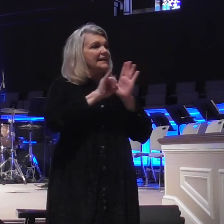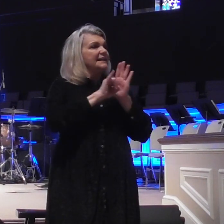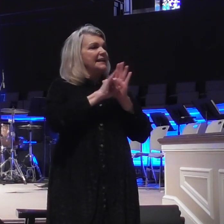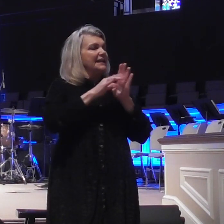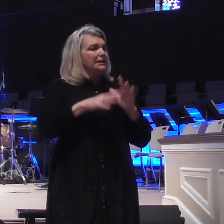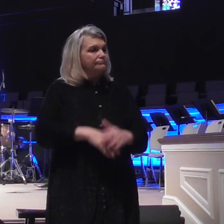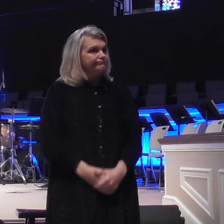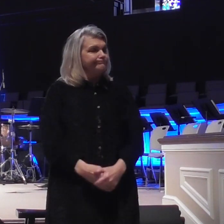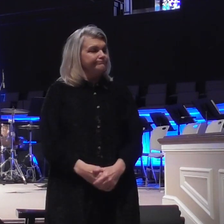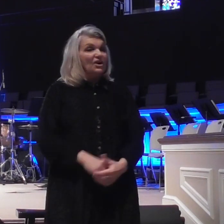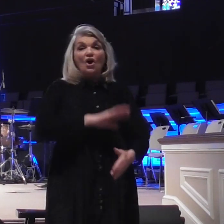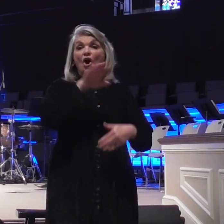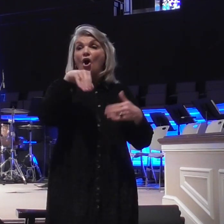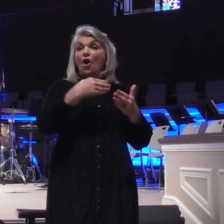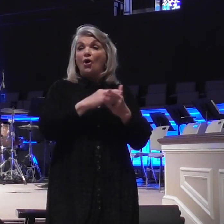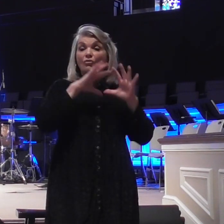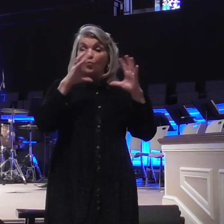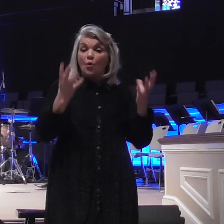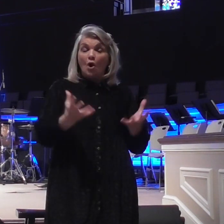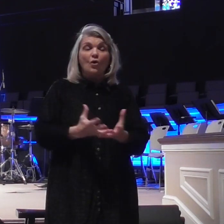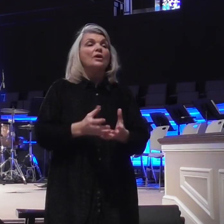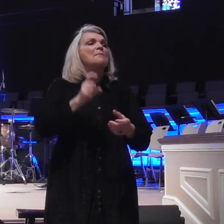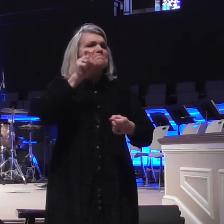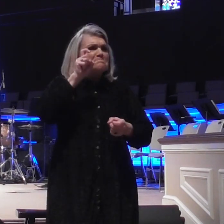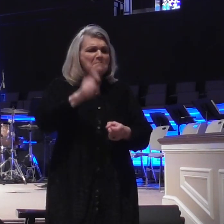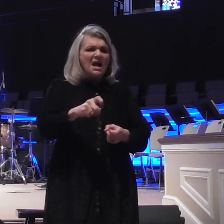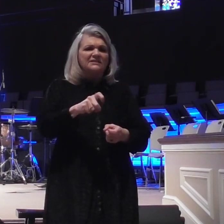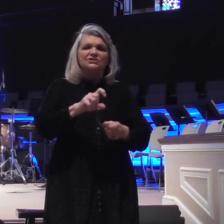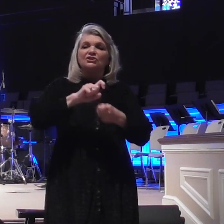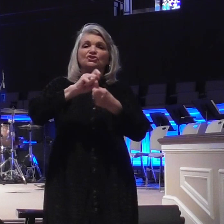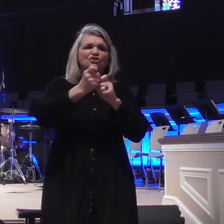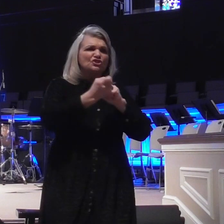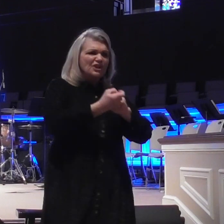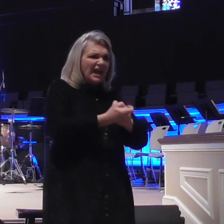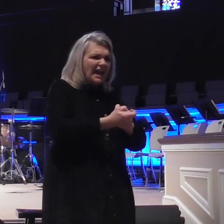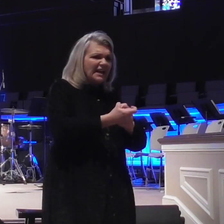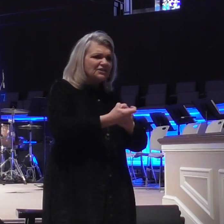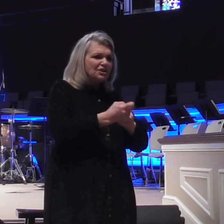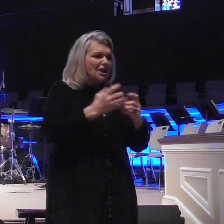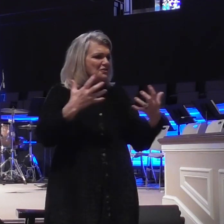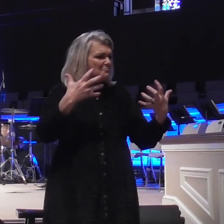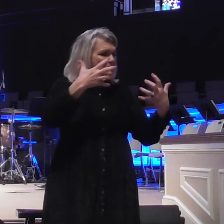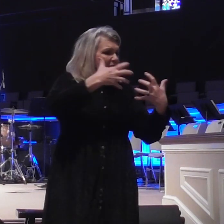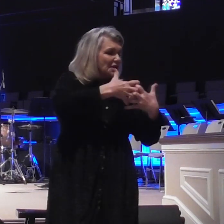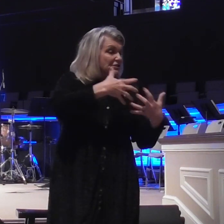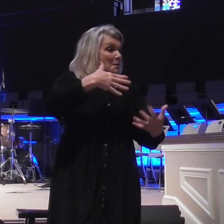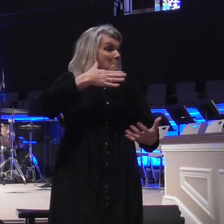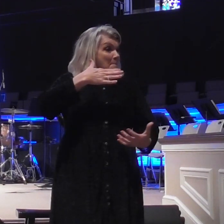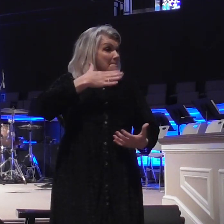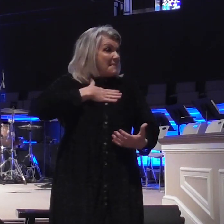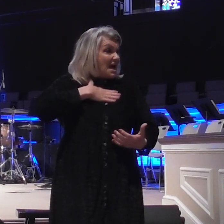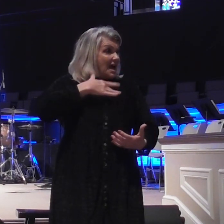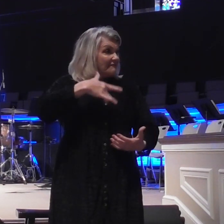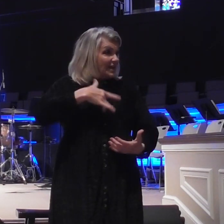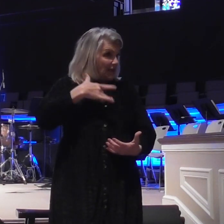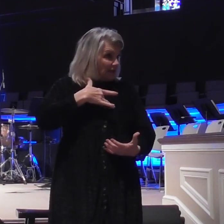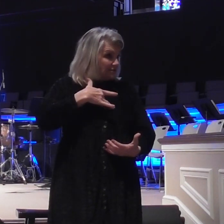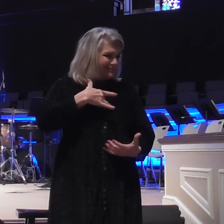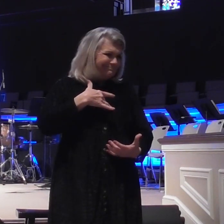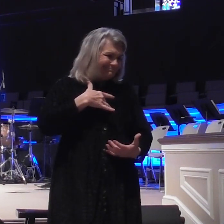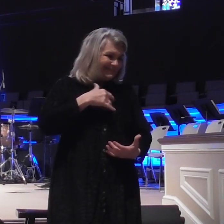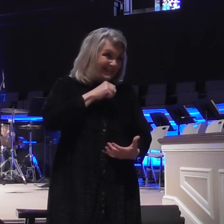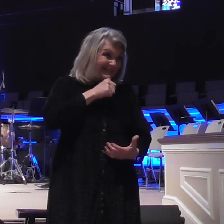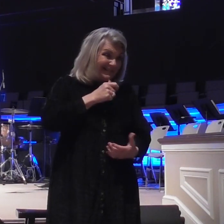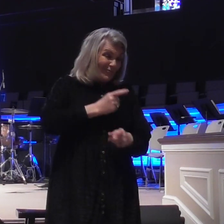relationships, must conform to the status of my personal feelings. That's the opposite of how it always was before.